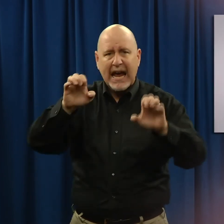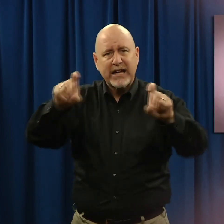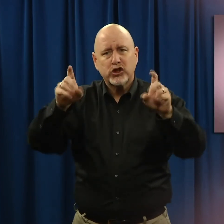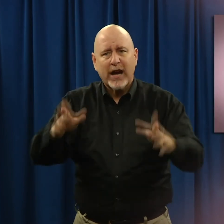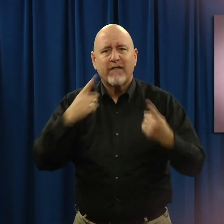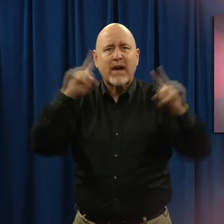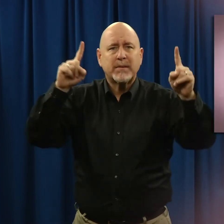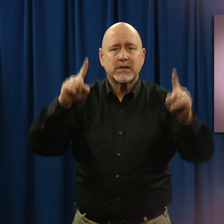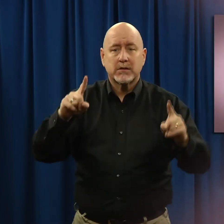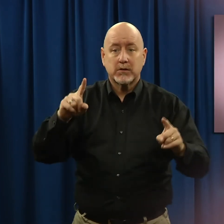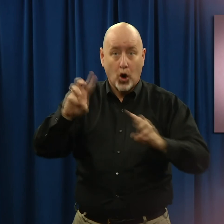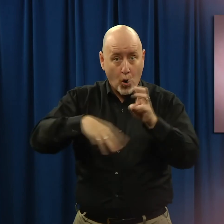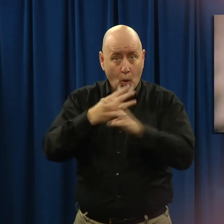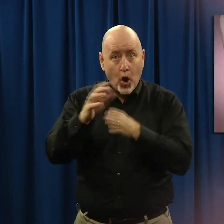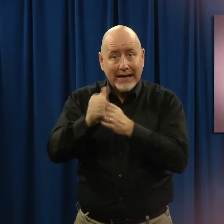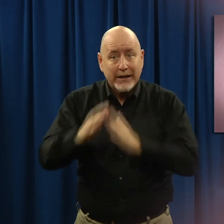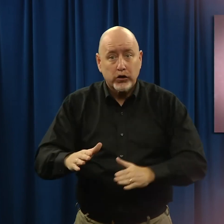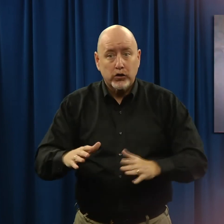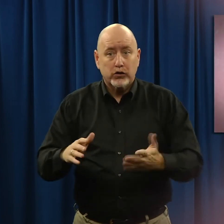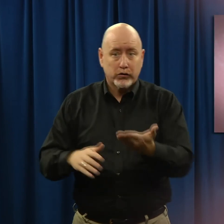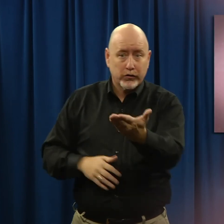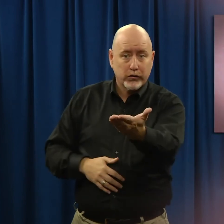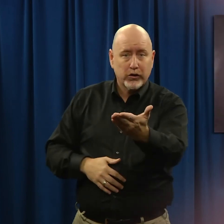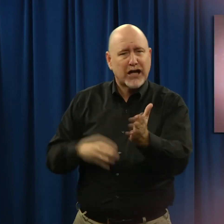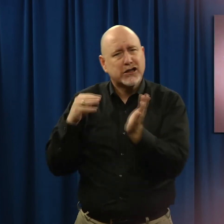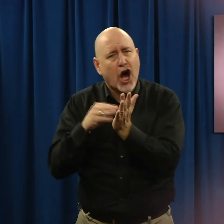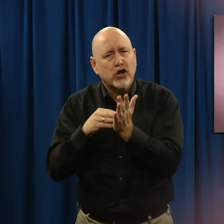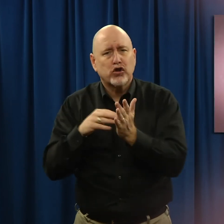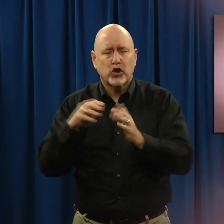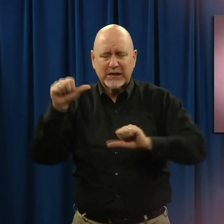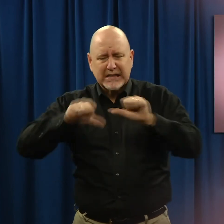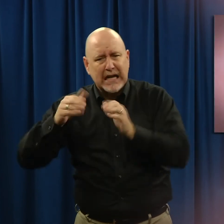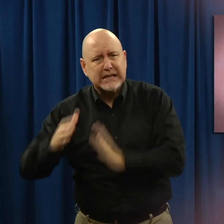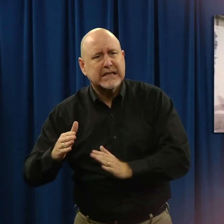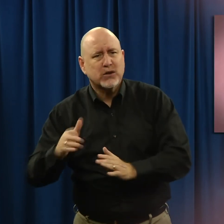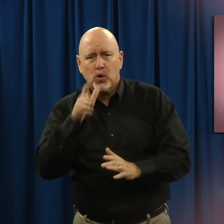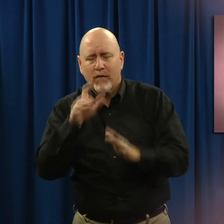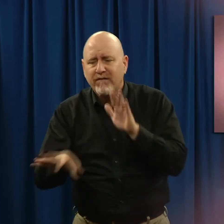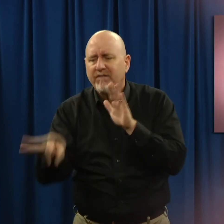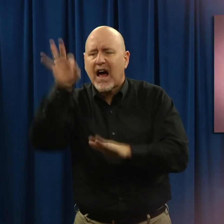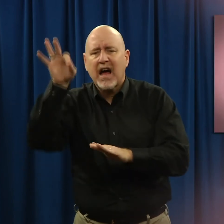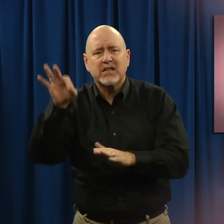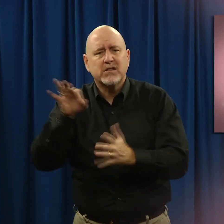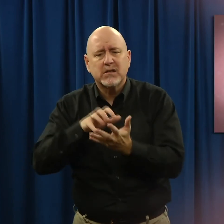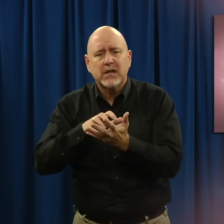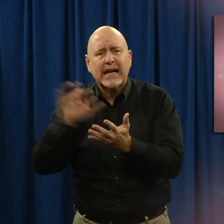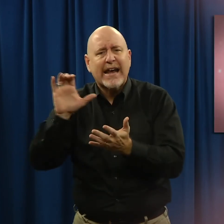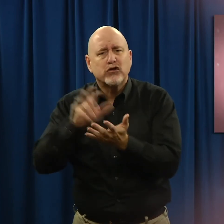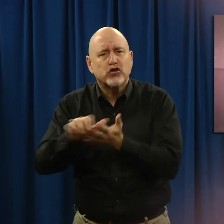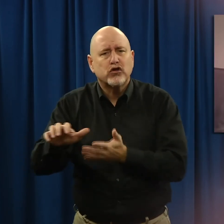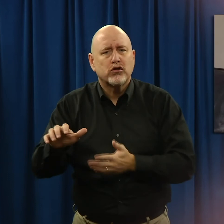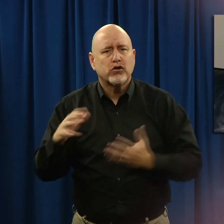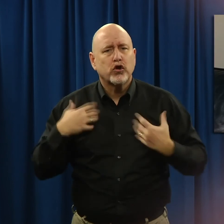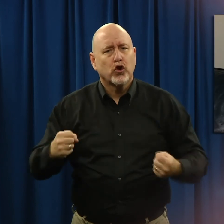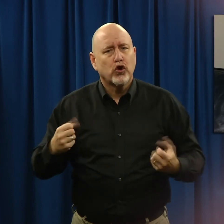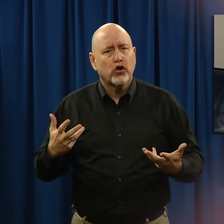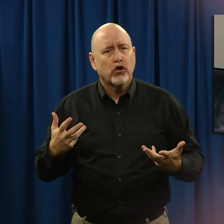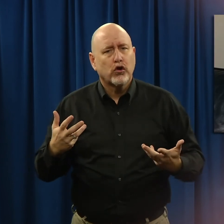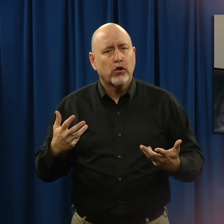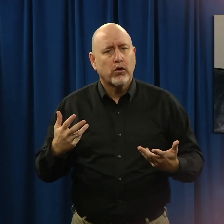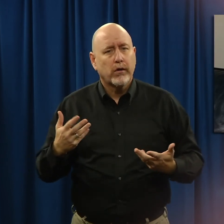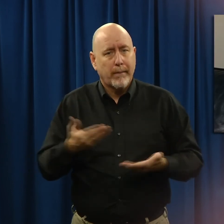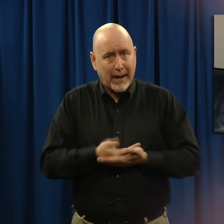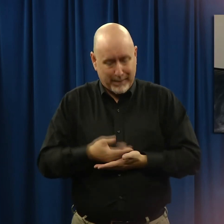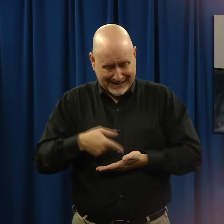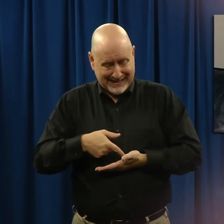a worldwide leader, might become a doctor or a scientist who finds a cure for cancer. That